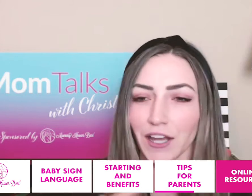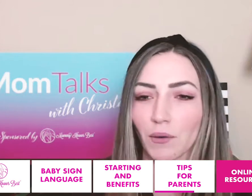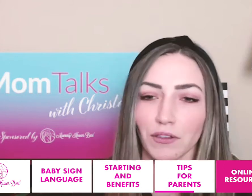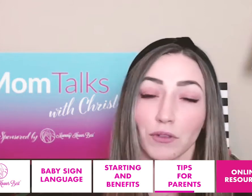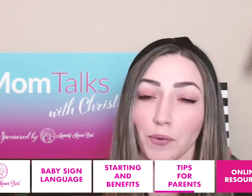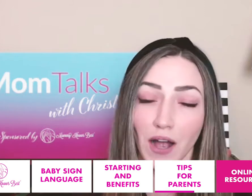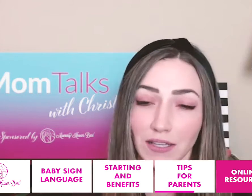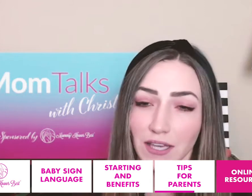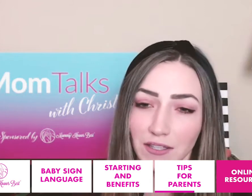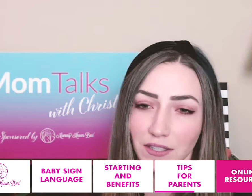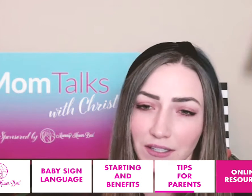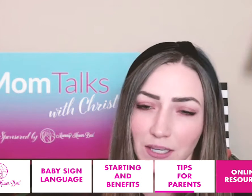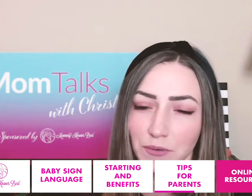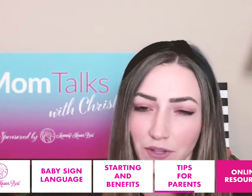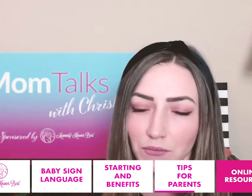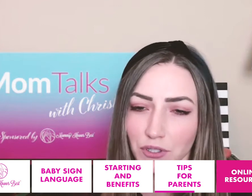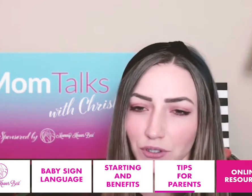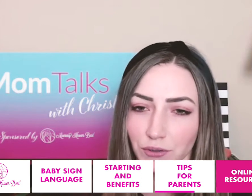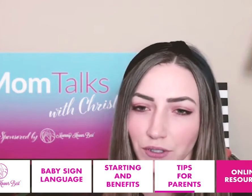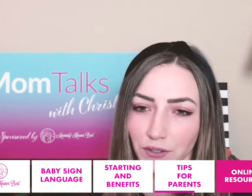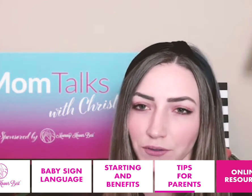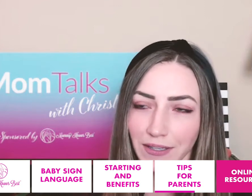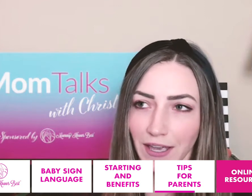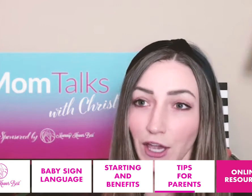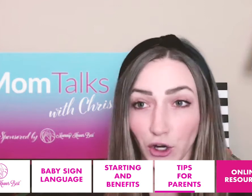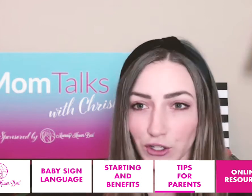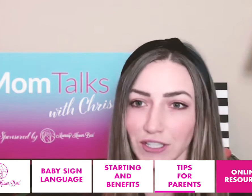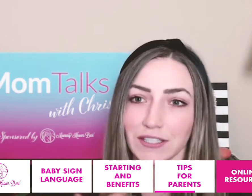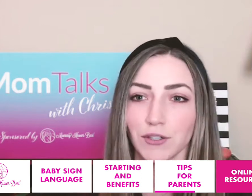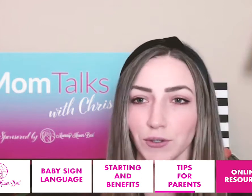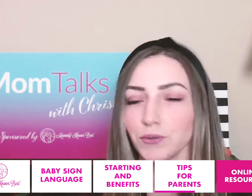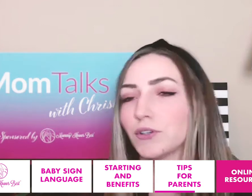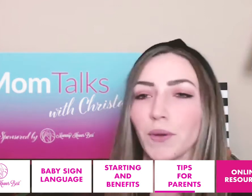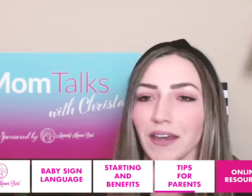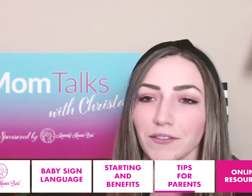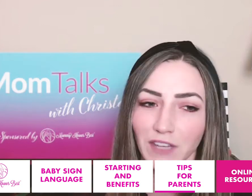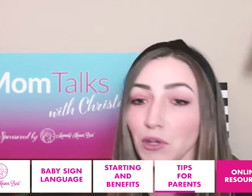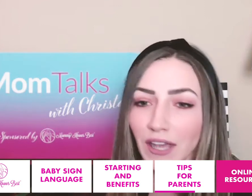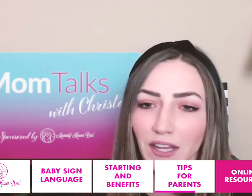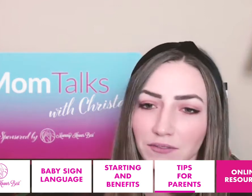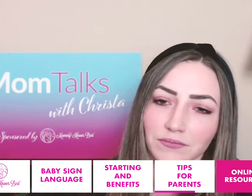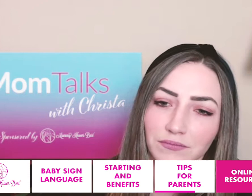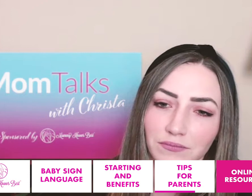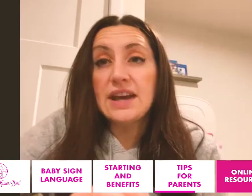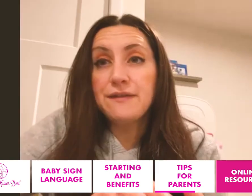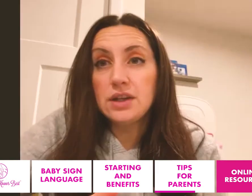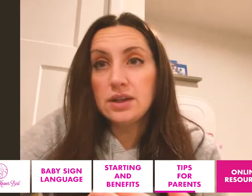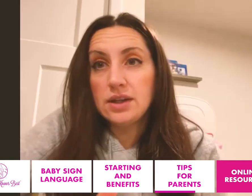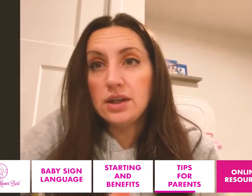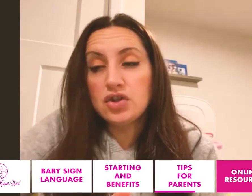going through the process, tips for them to, encourage this new way of communicating? So definitely